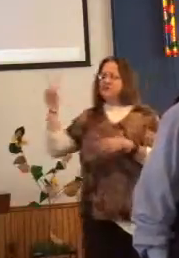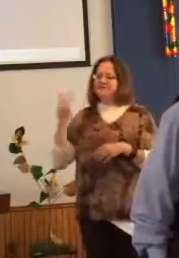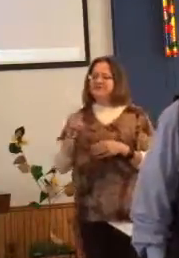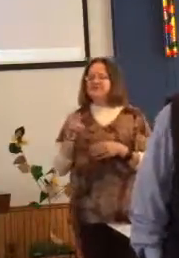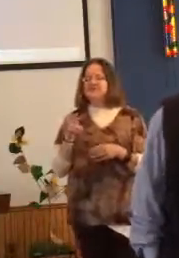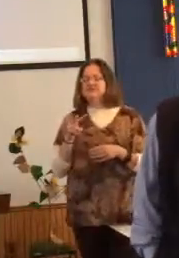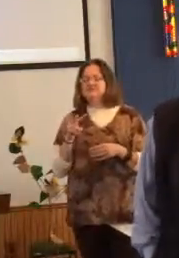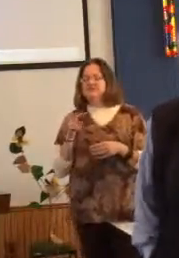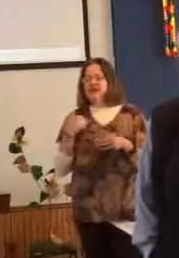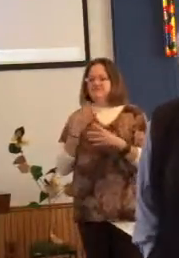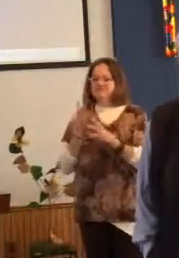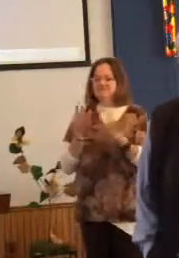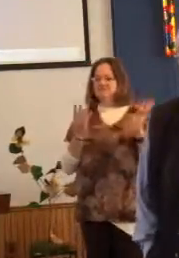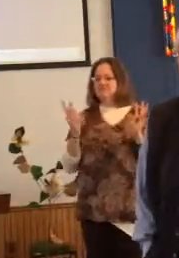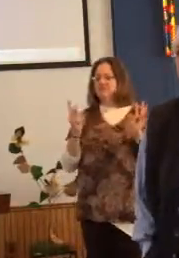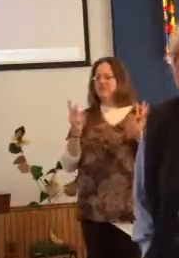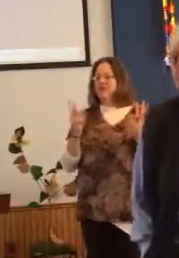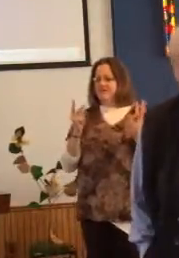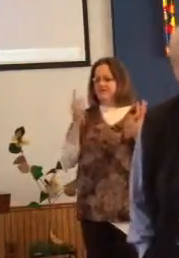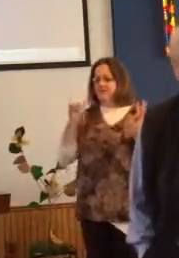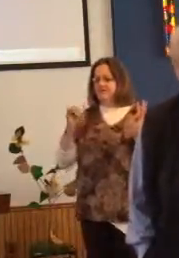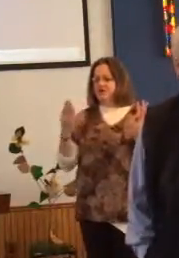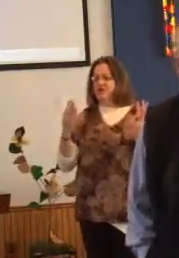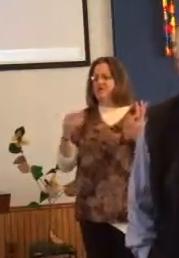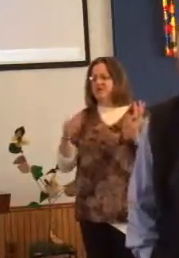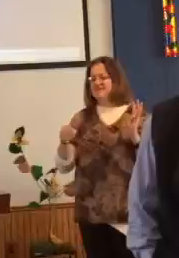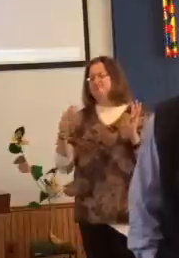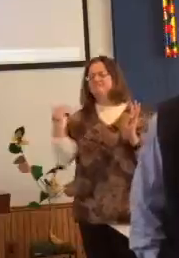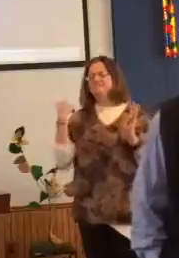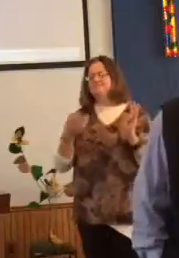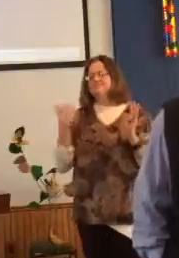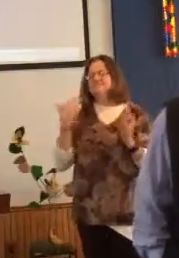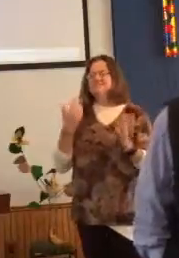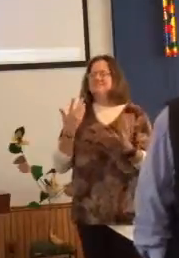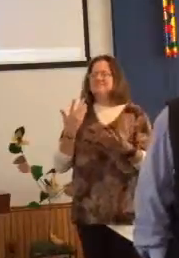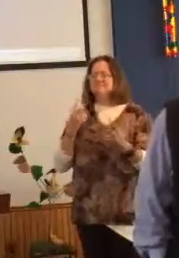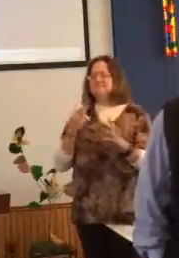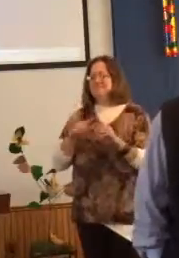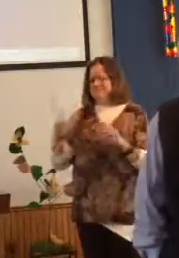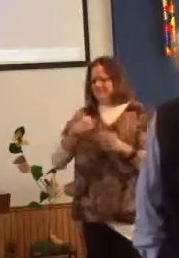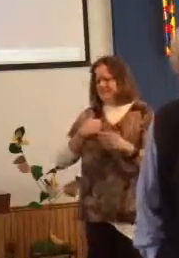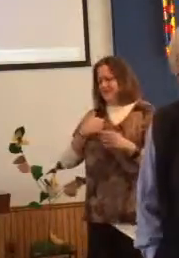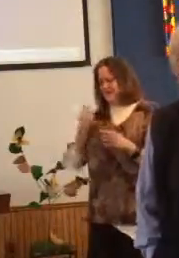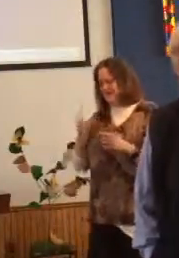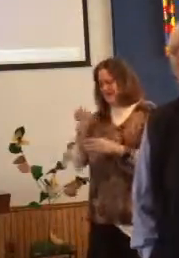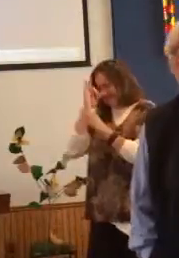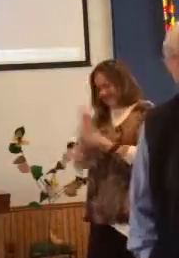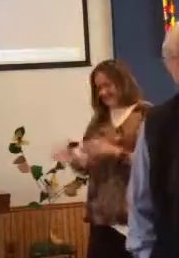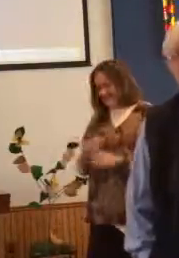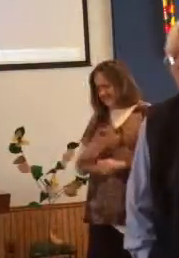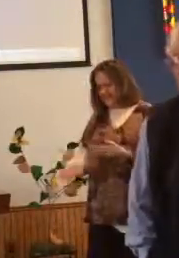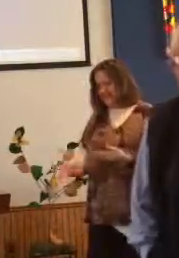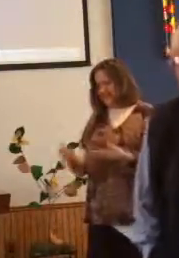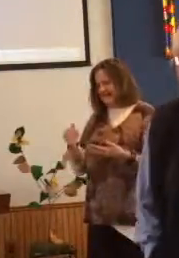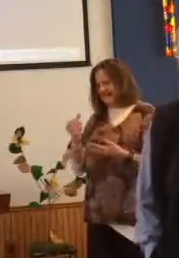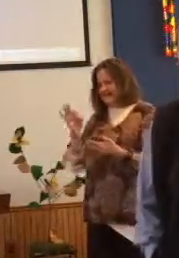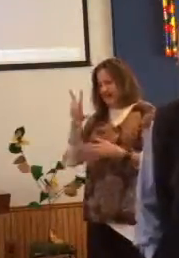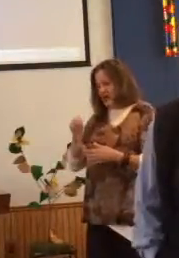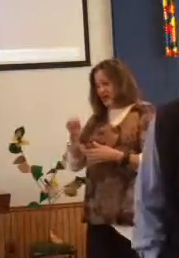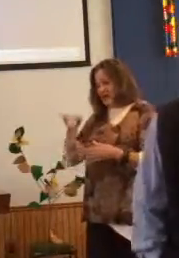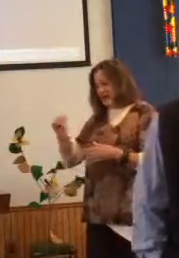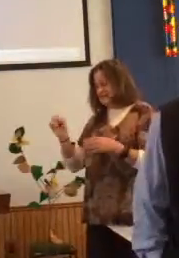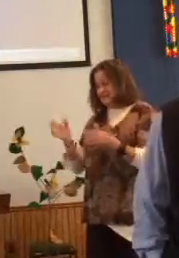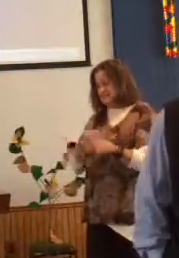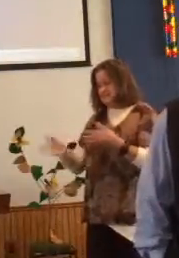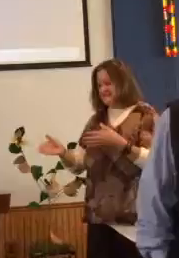So we have to trust. We have to have faith. You know, though, sometimes faith